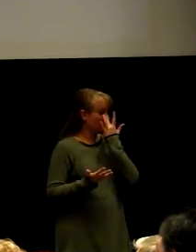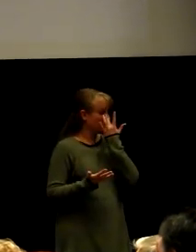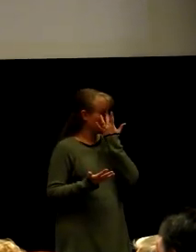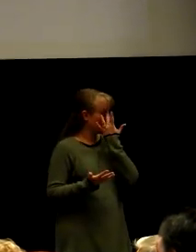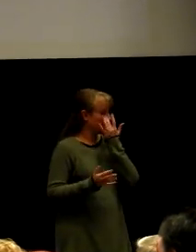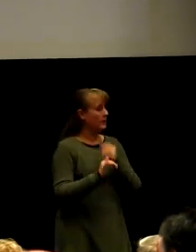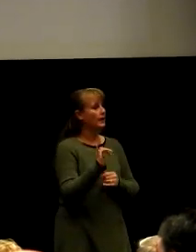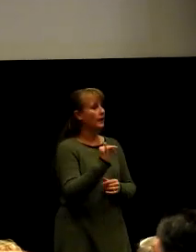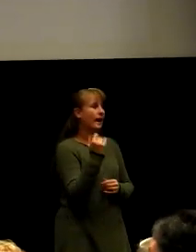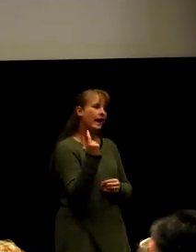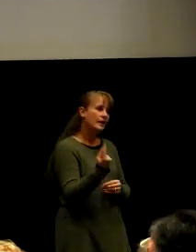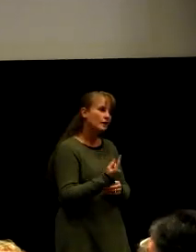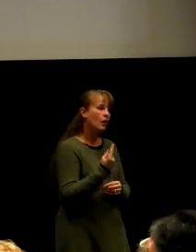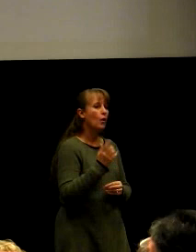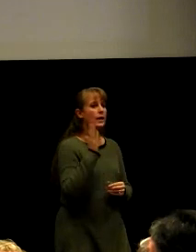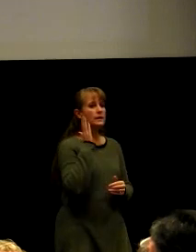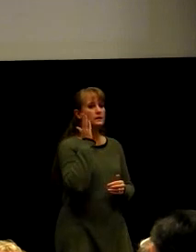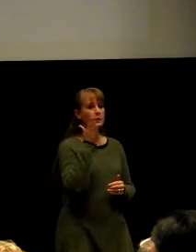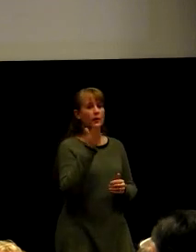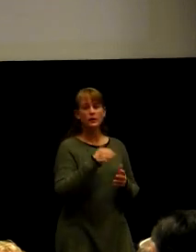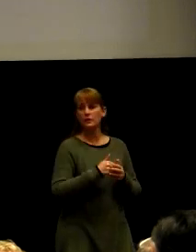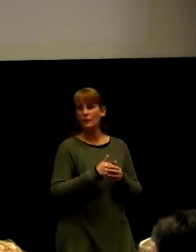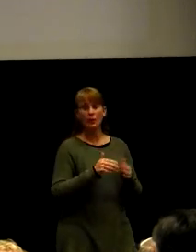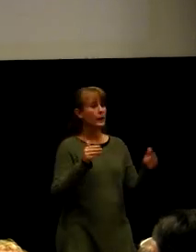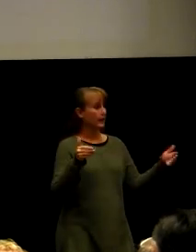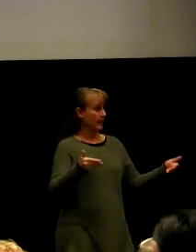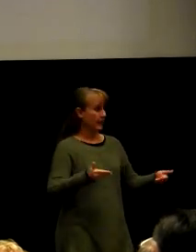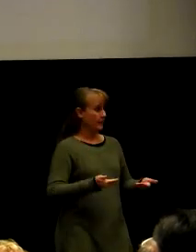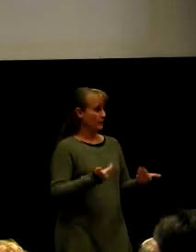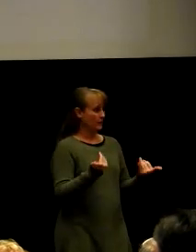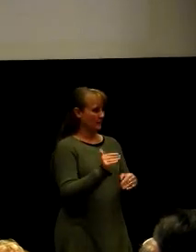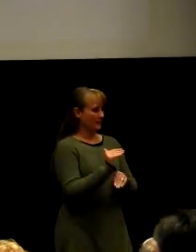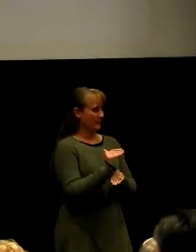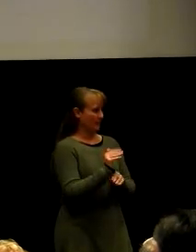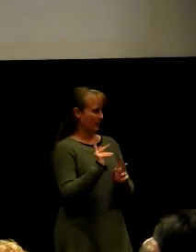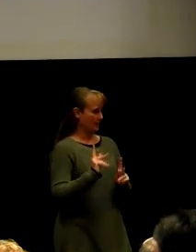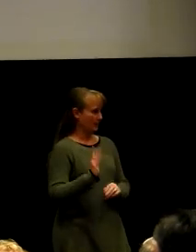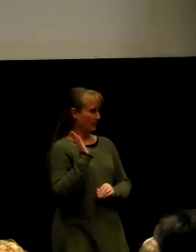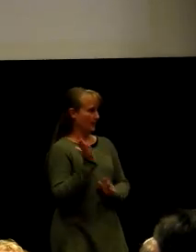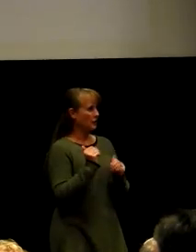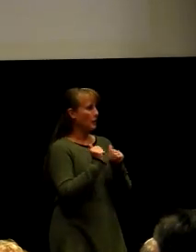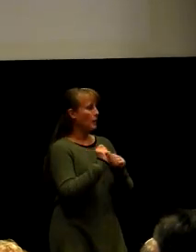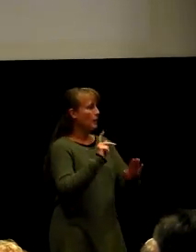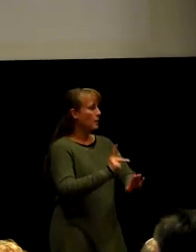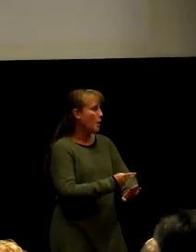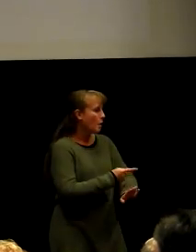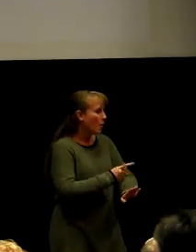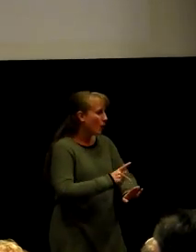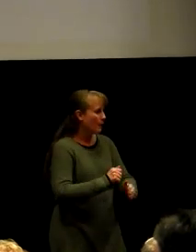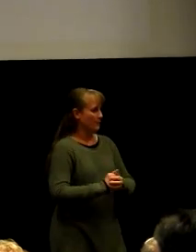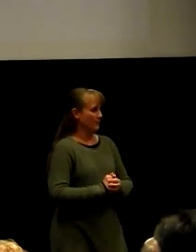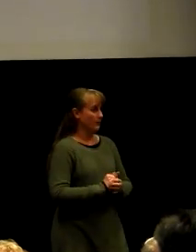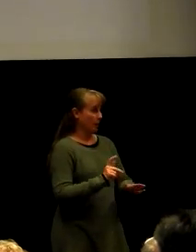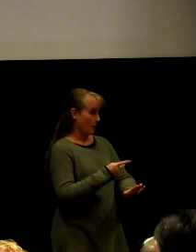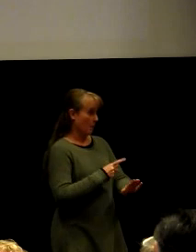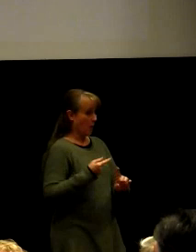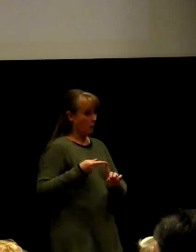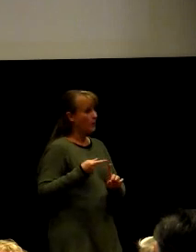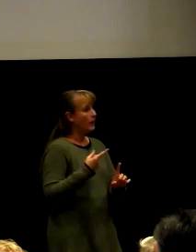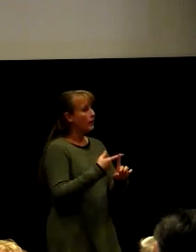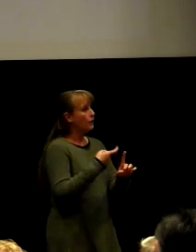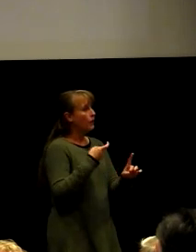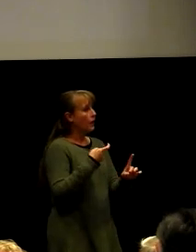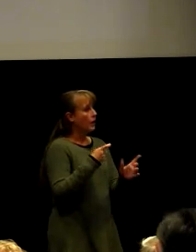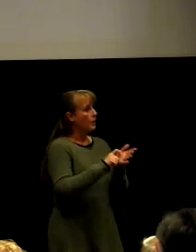As always, we're going to introduce tonight's lecture with a poem. This poem is